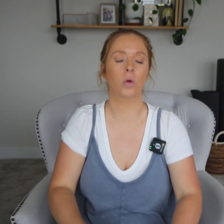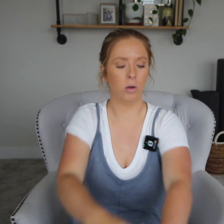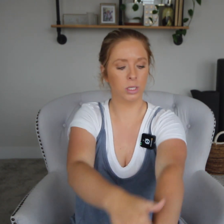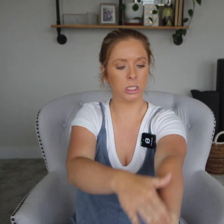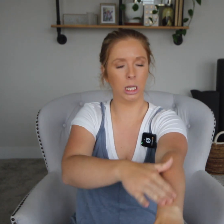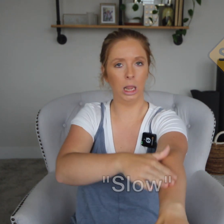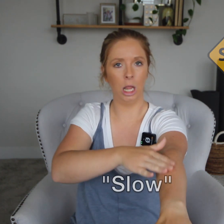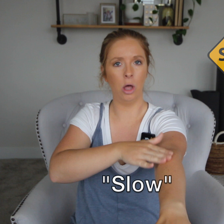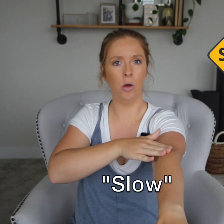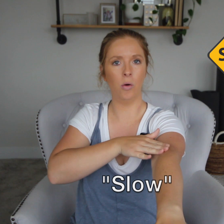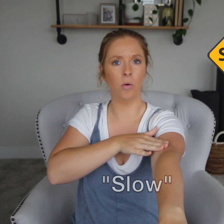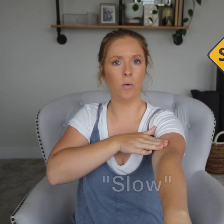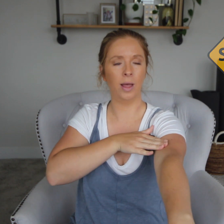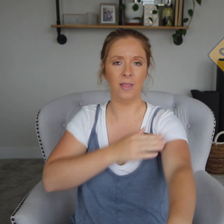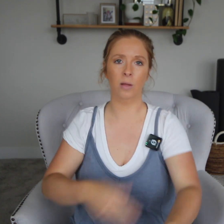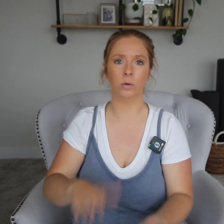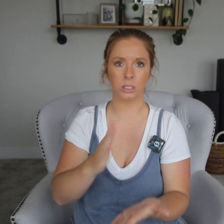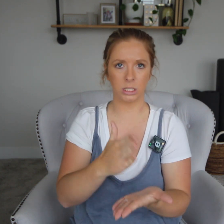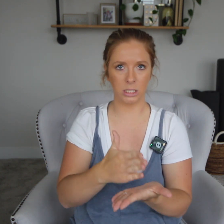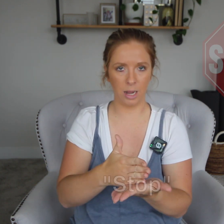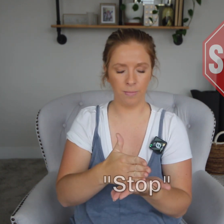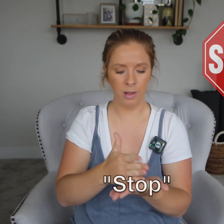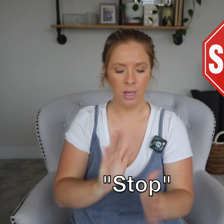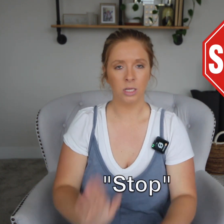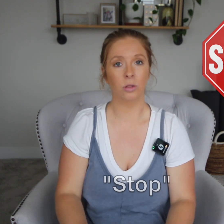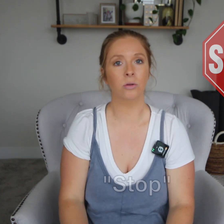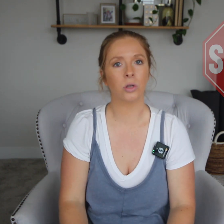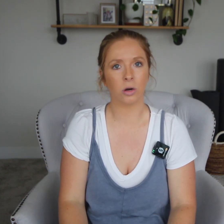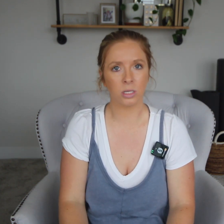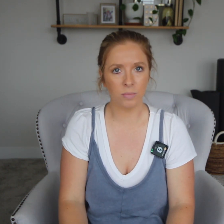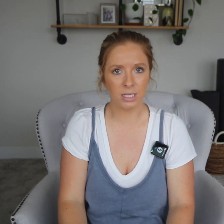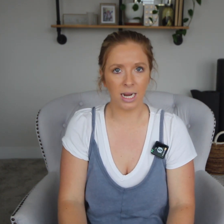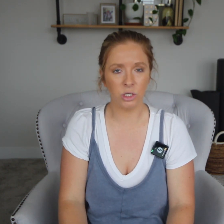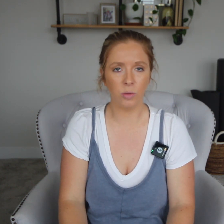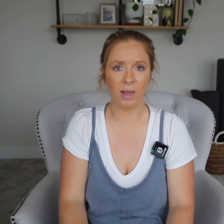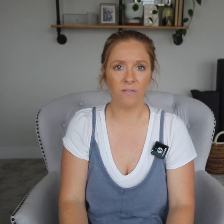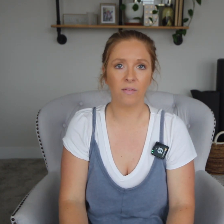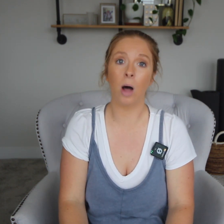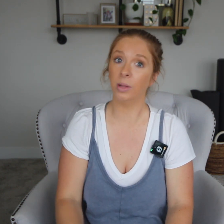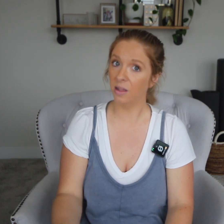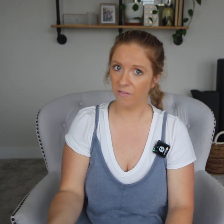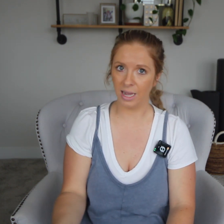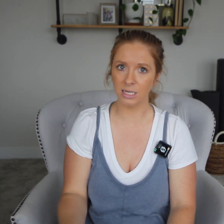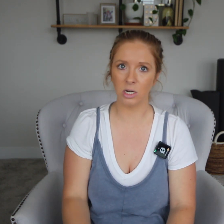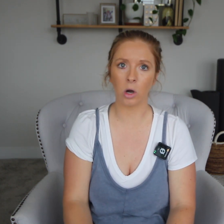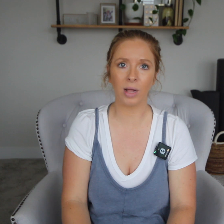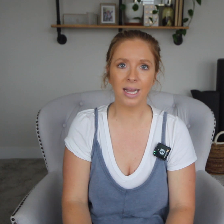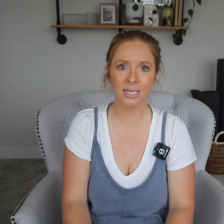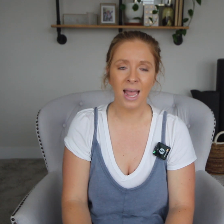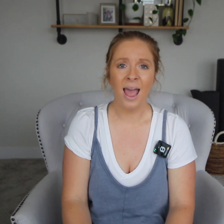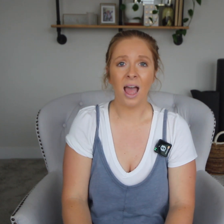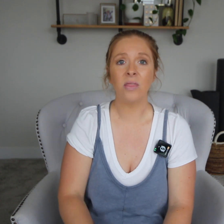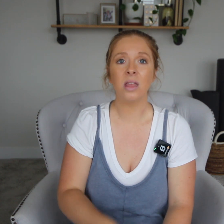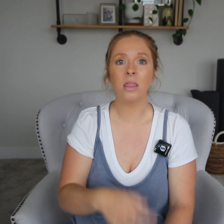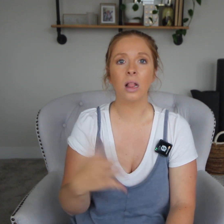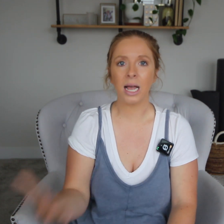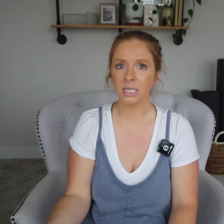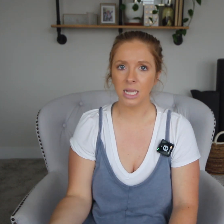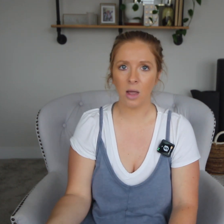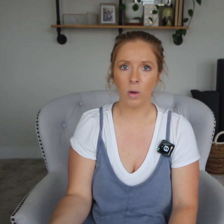go slow and then we'll stop. So those are some signs you might commonly find in our class. And then the last thing I wanted